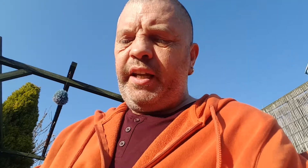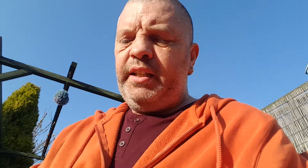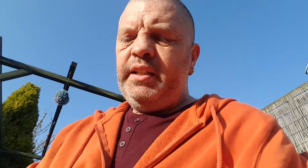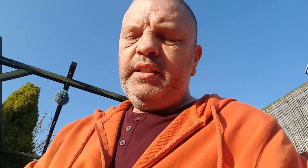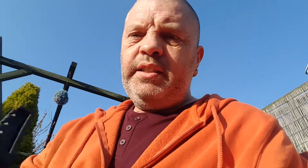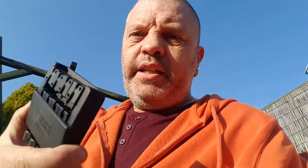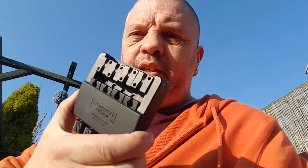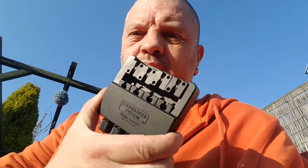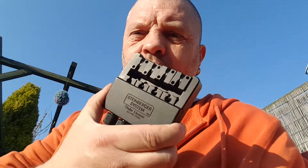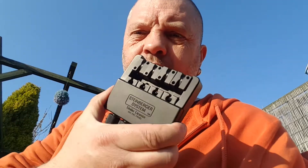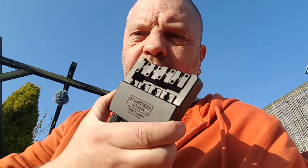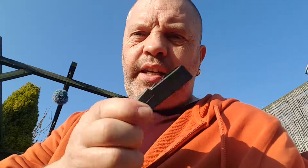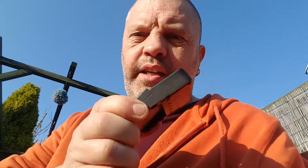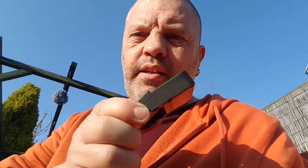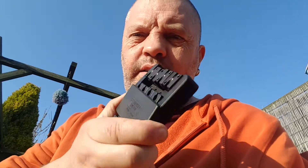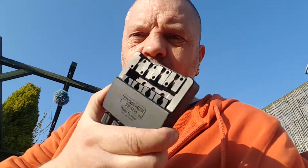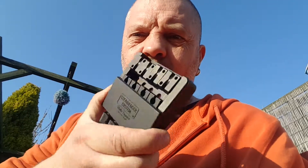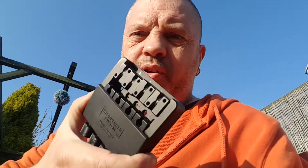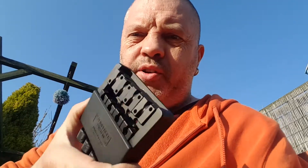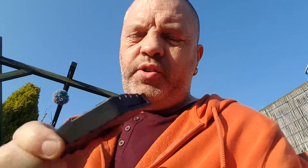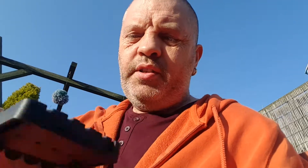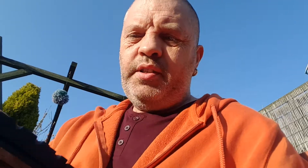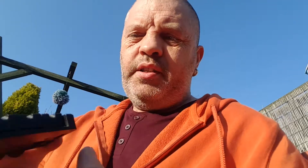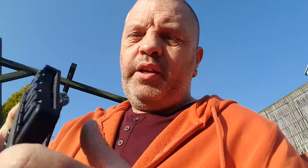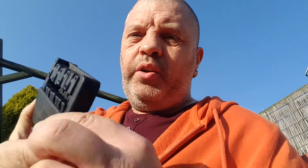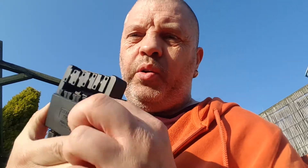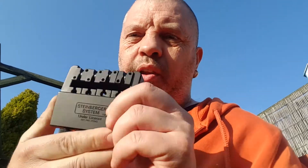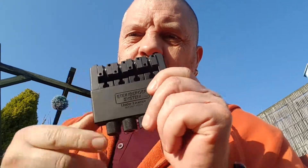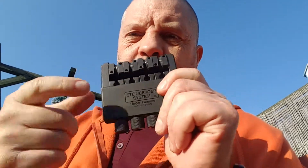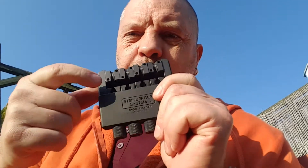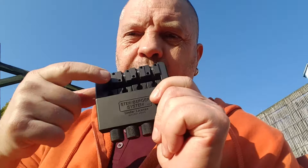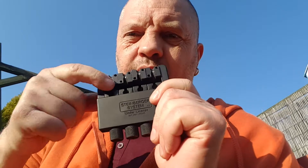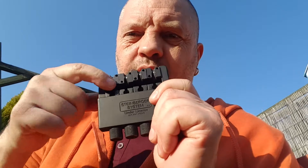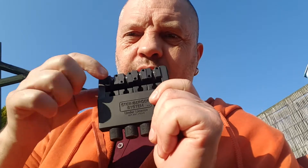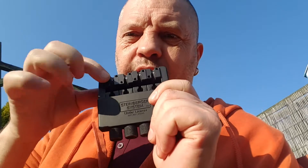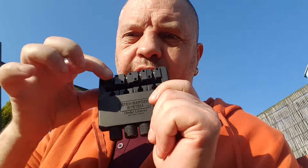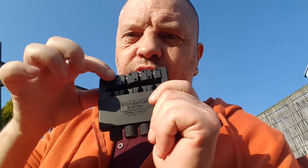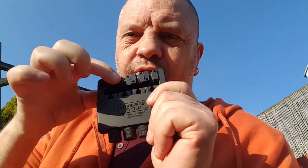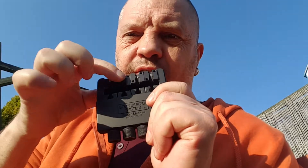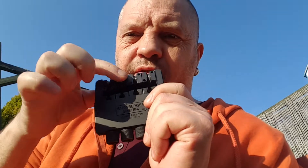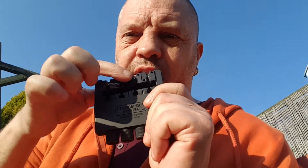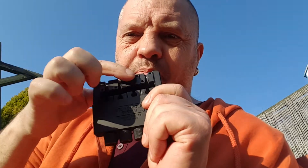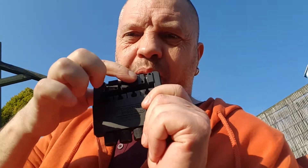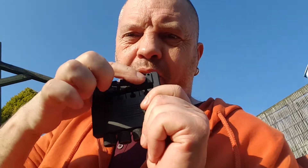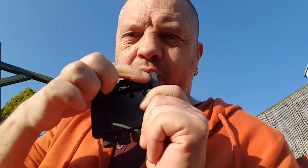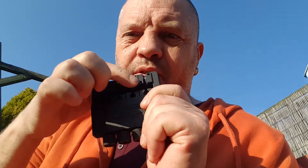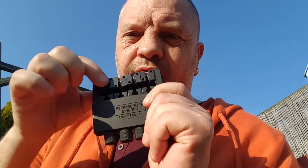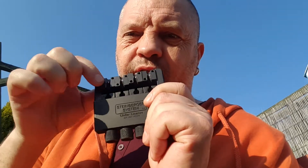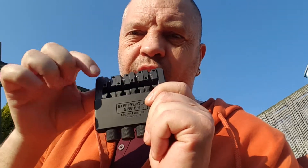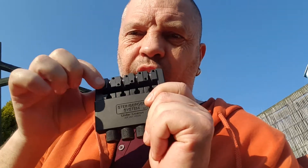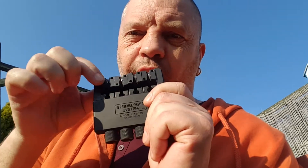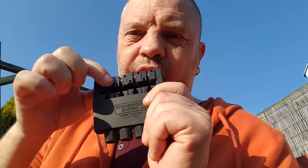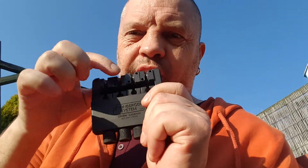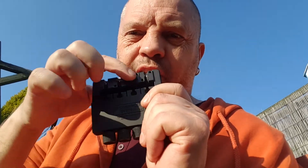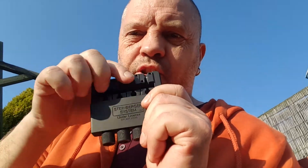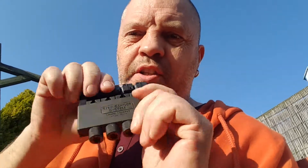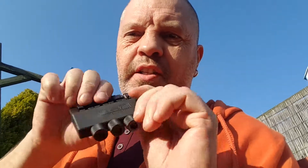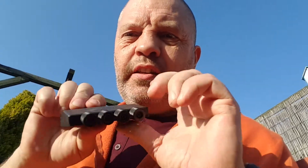feeling it's a naked bridge, and all of these bits are an extra $50 each, and